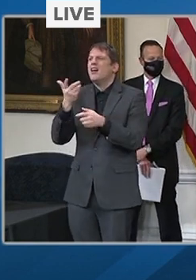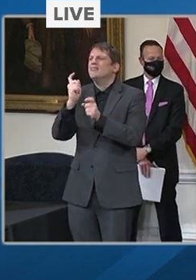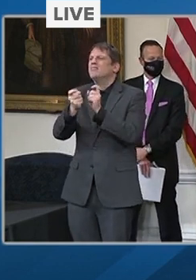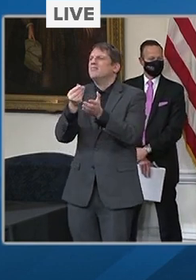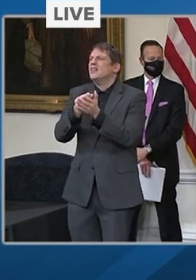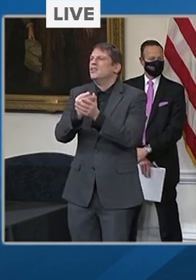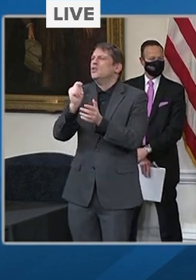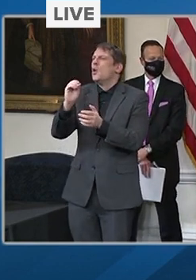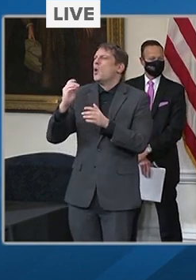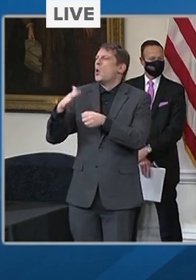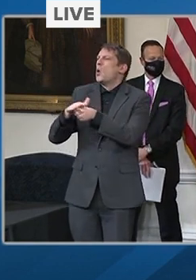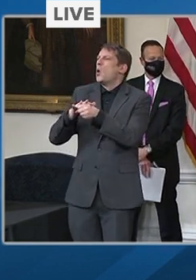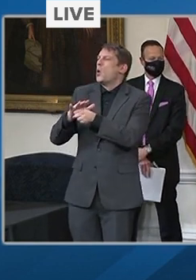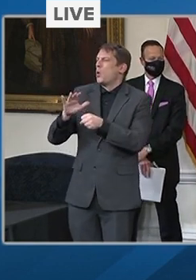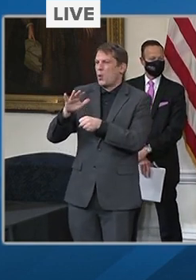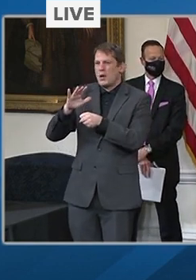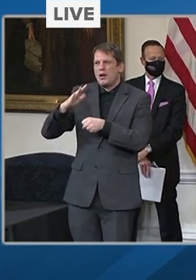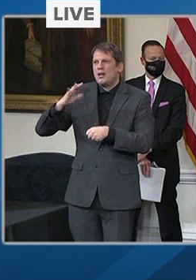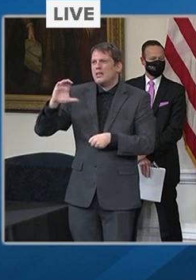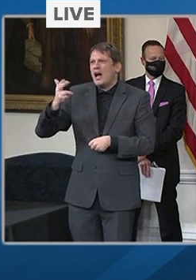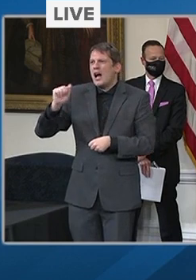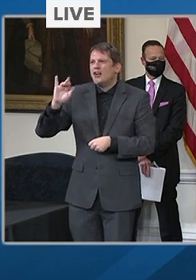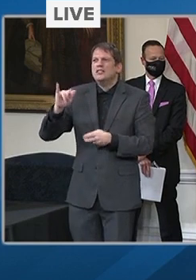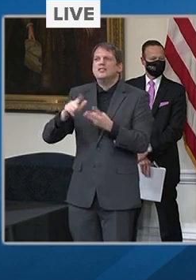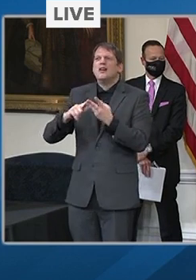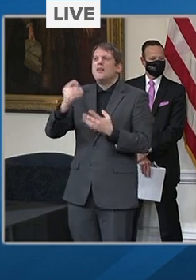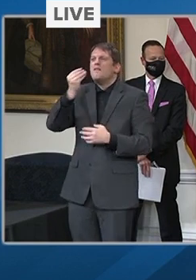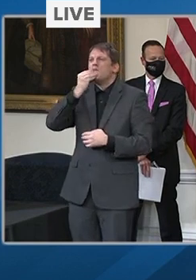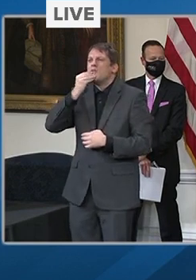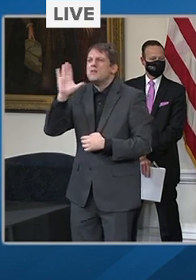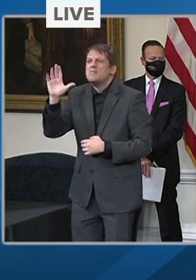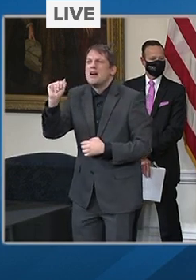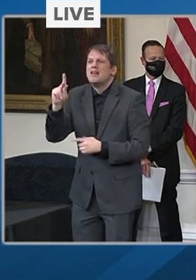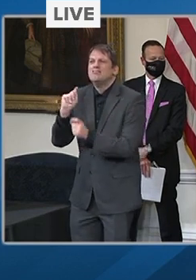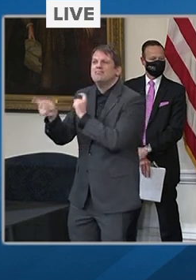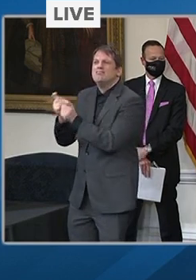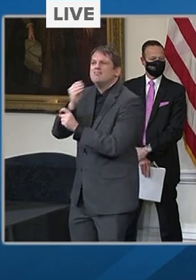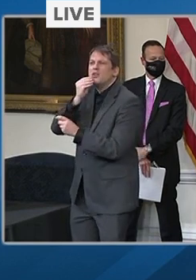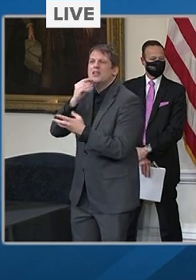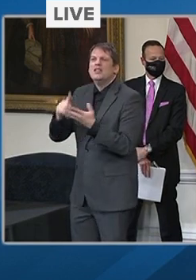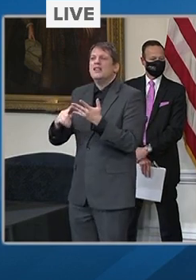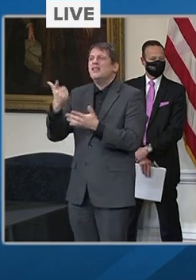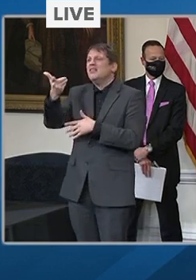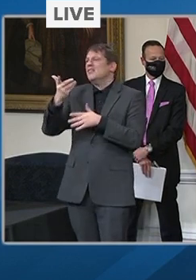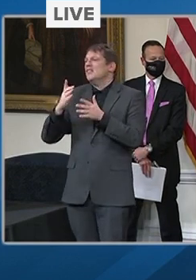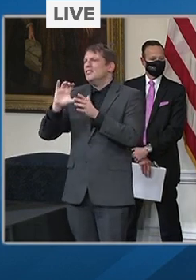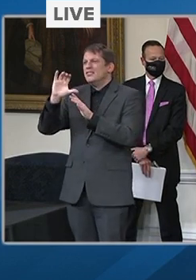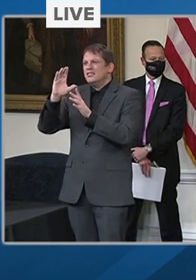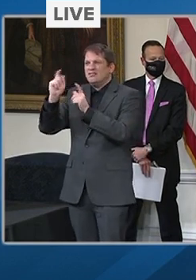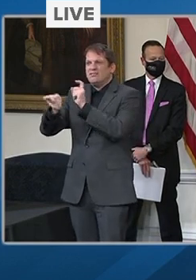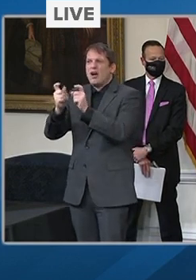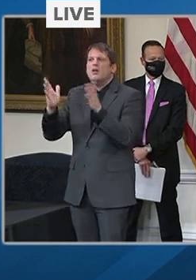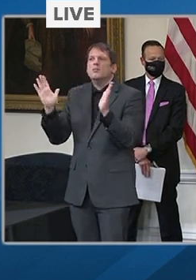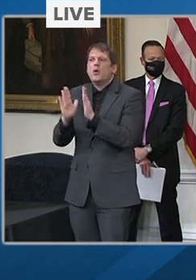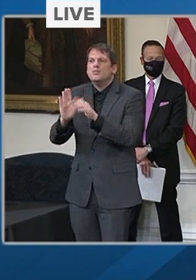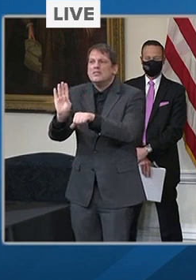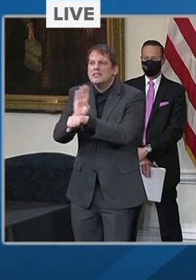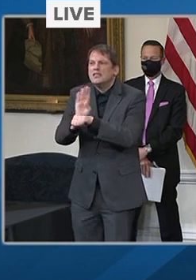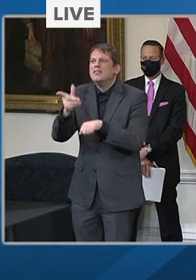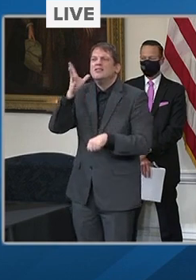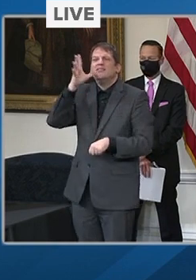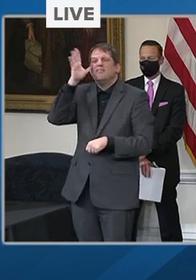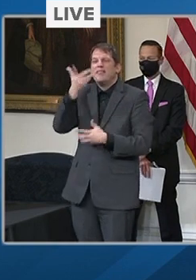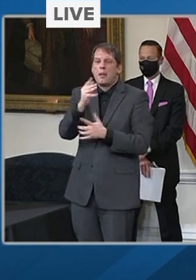bank, and do your holiday shopping at small mom and pop businesses, even maybe